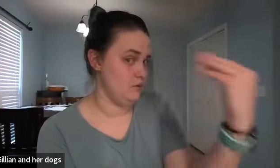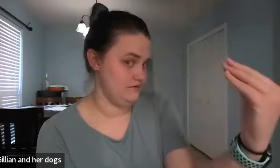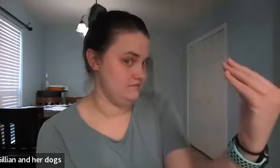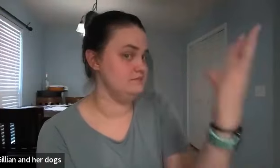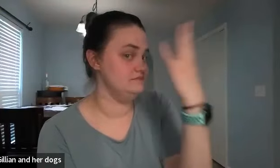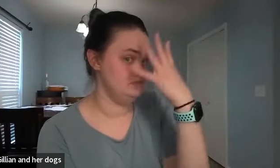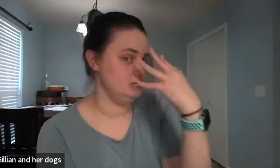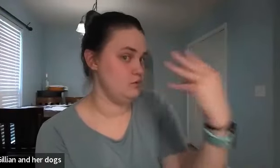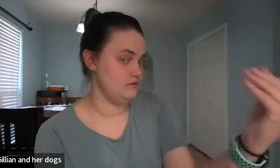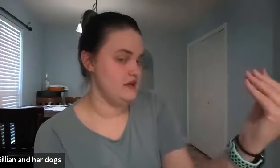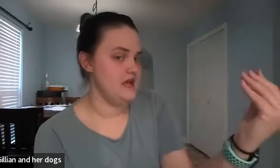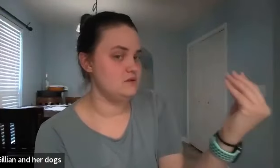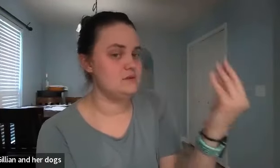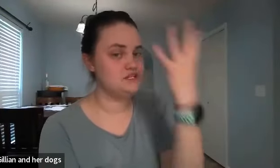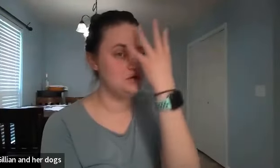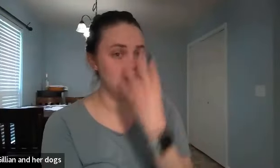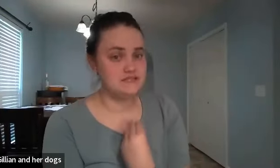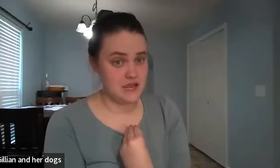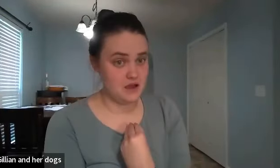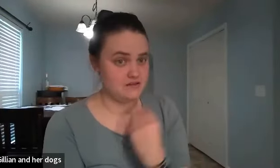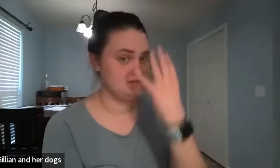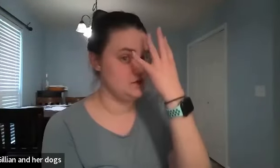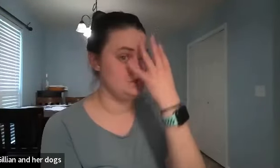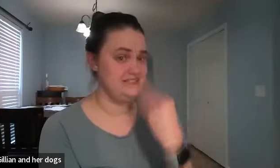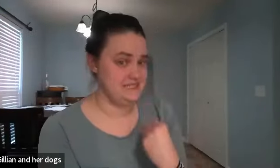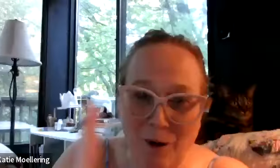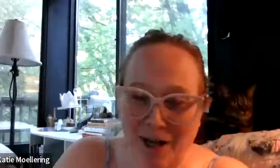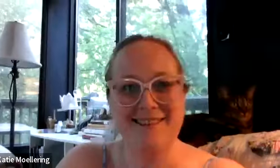Wolf. Wolf. And you want to make sure you don't go down, because if you go That's a good down, one.